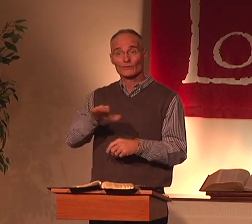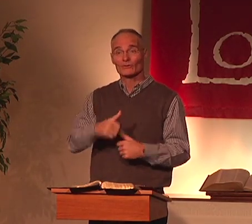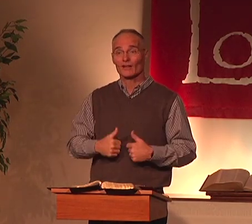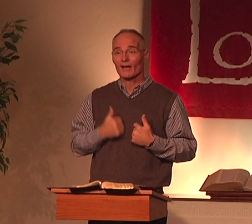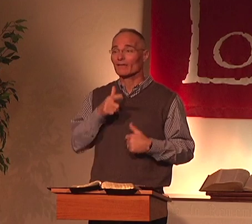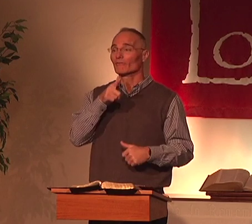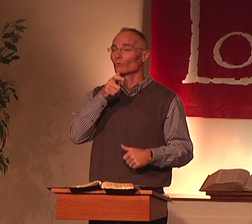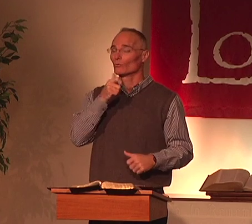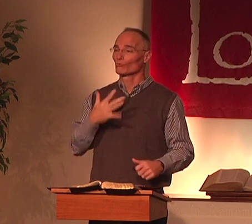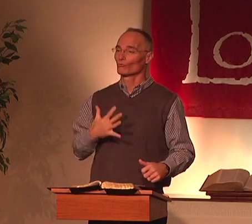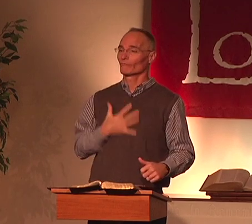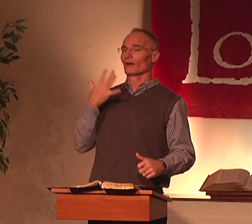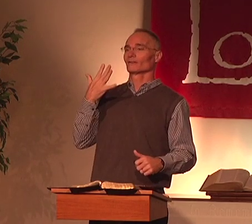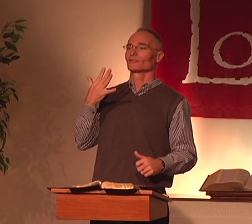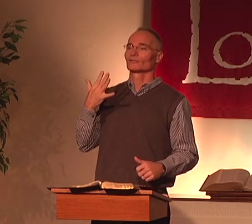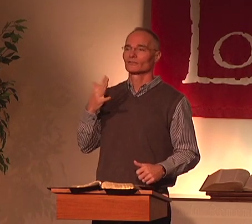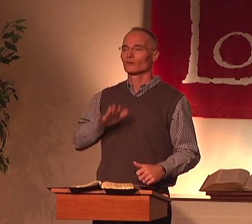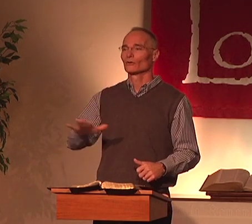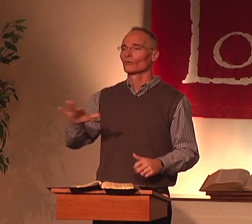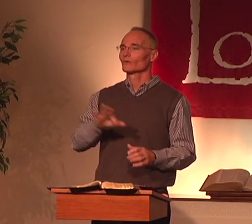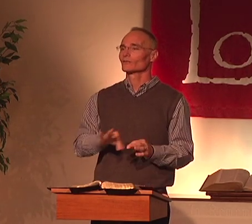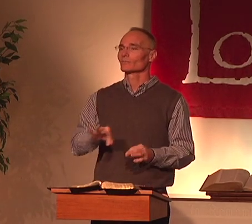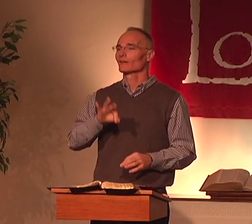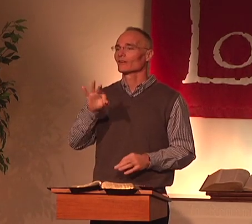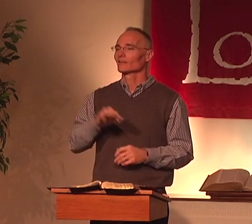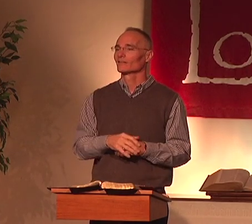You have People within Your lives Who refresh Your spirit